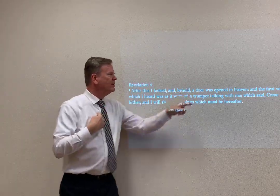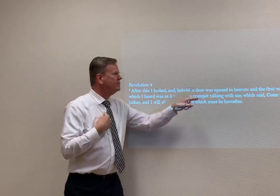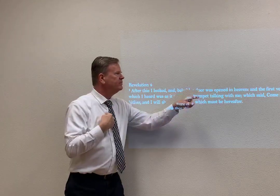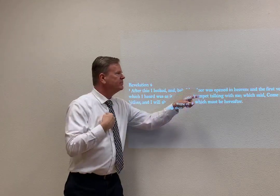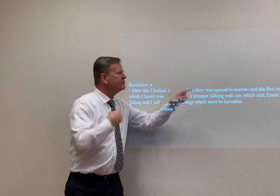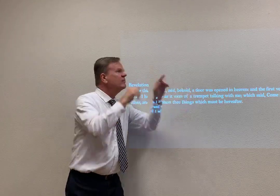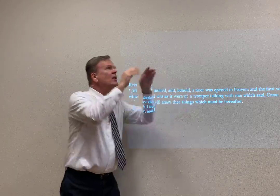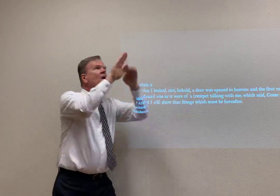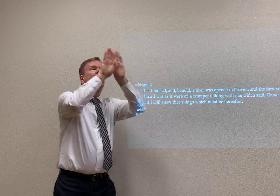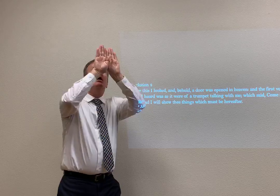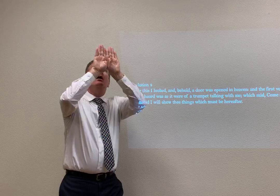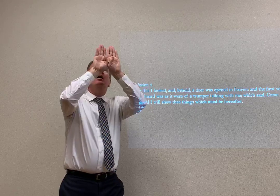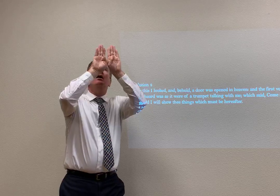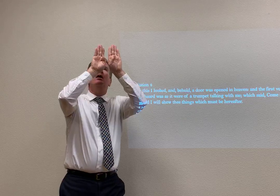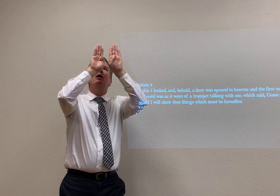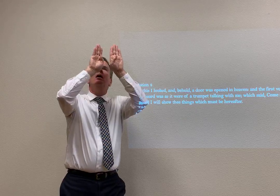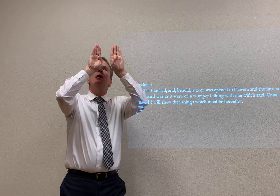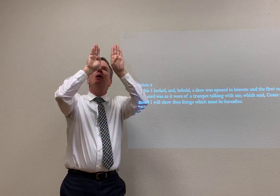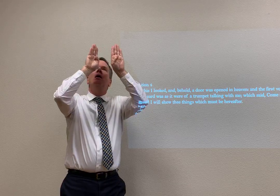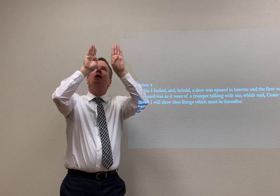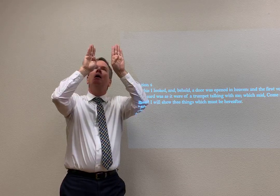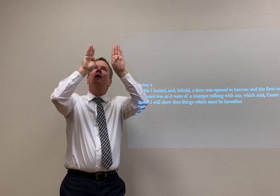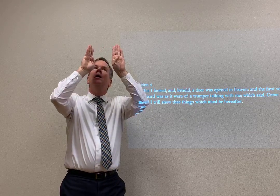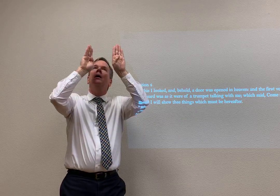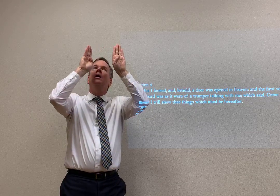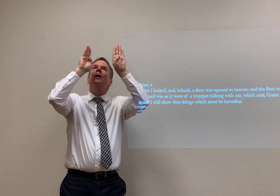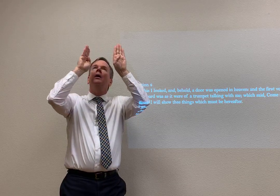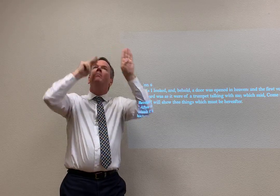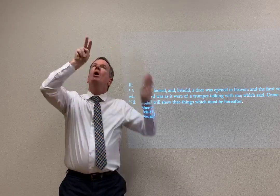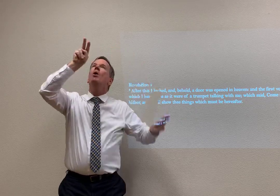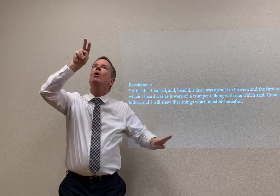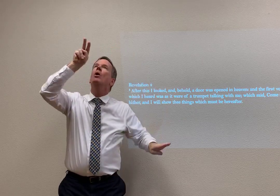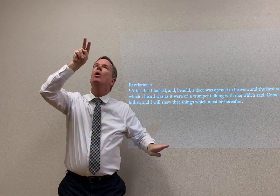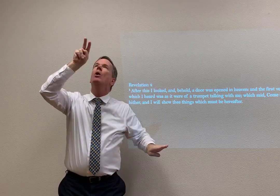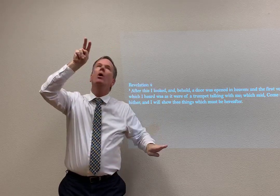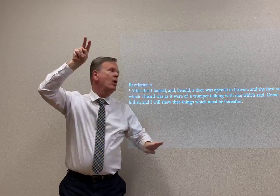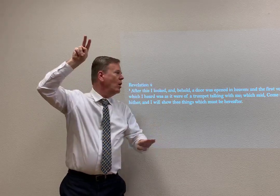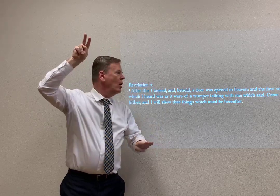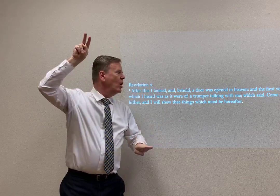Let's go back to this. And behold, a door was opened in heaven.